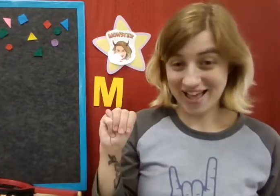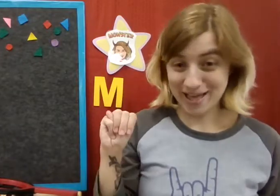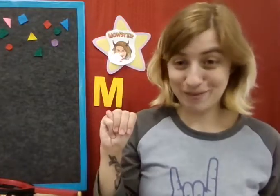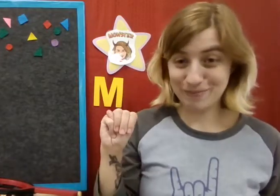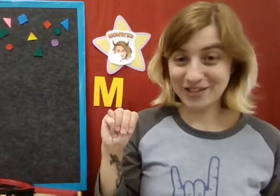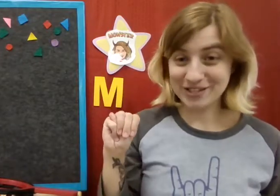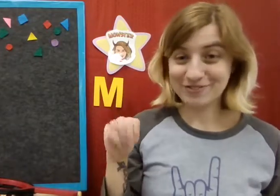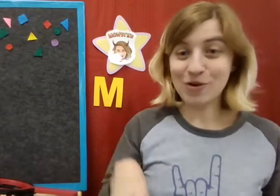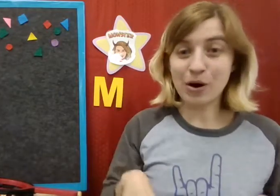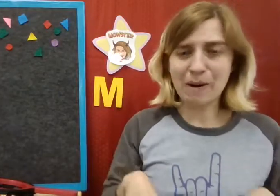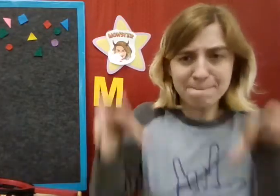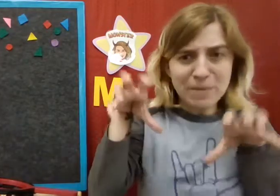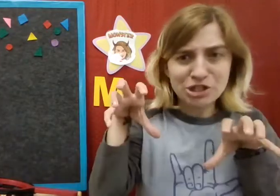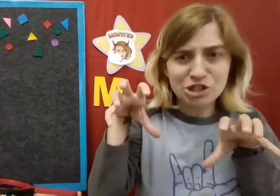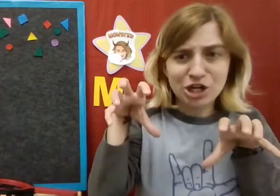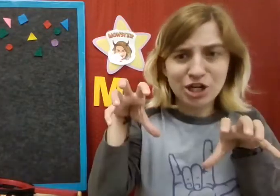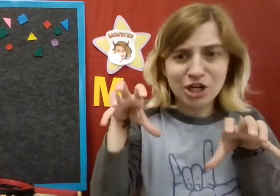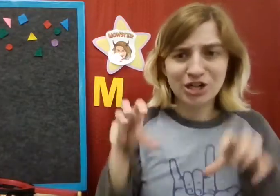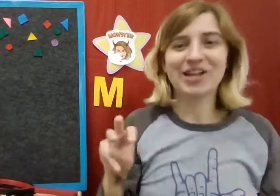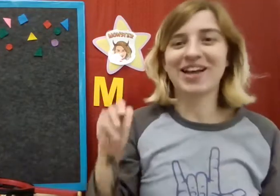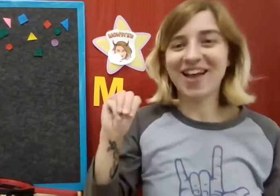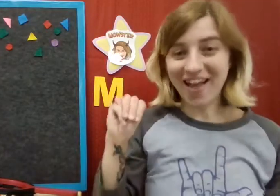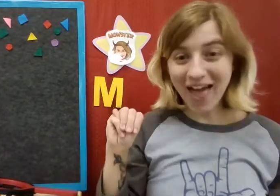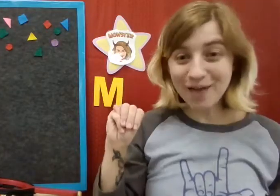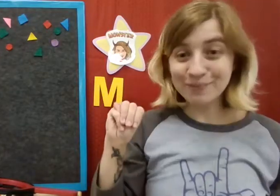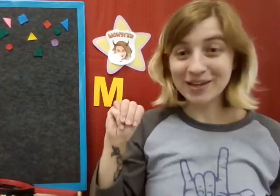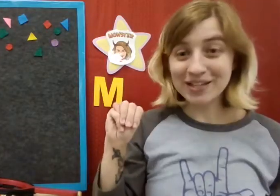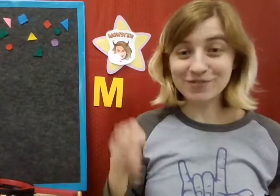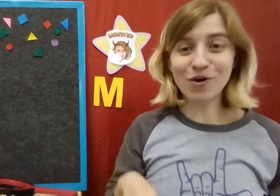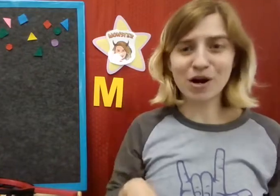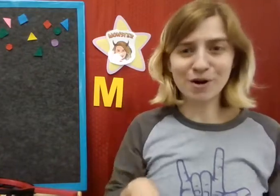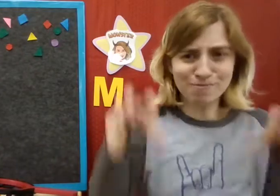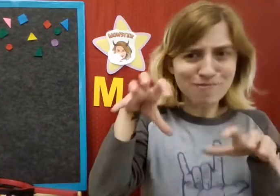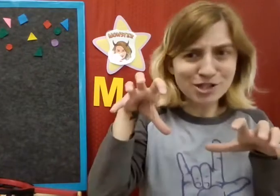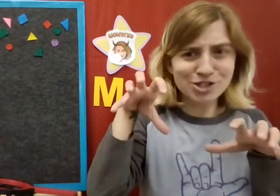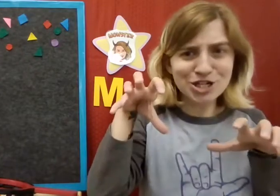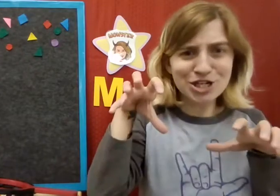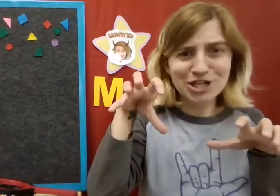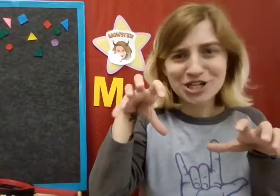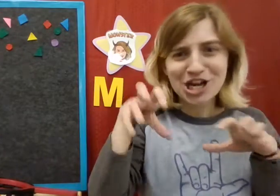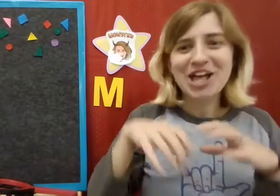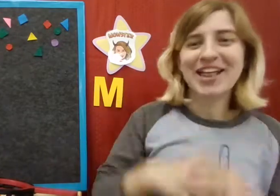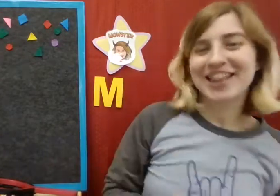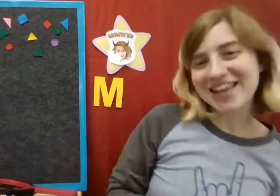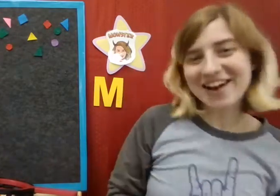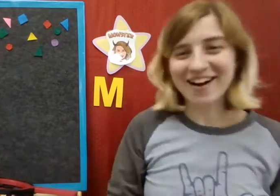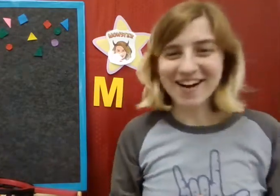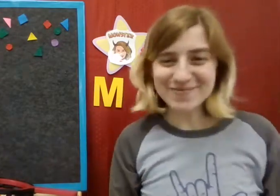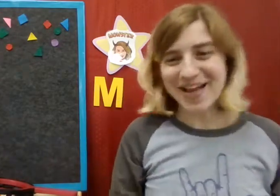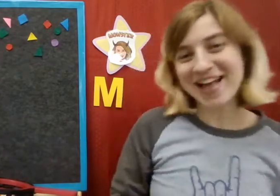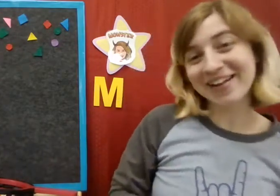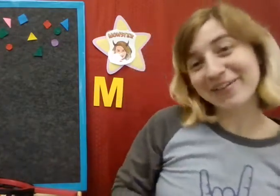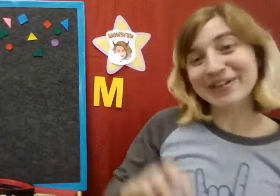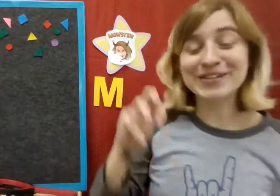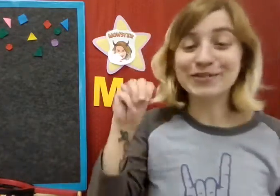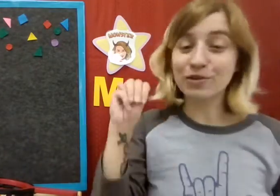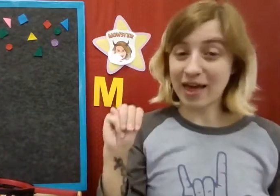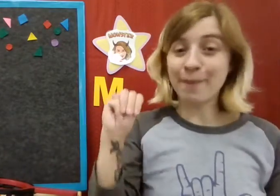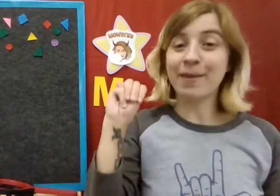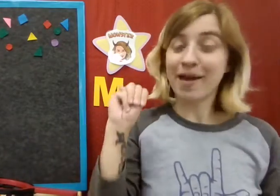M is for monster. M is for monster. There are many words with M.